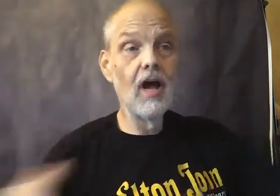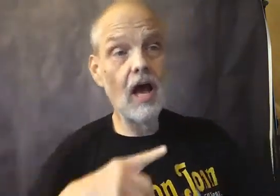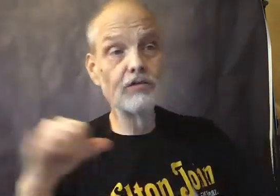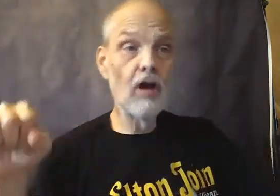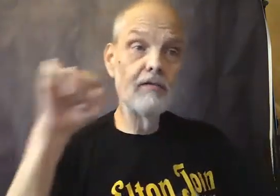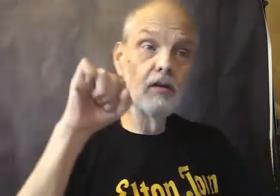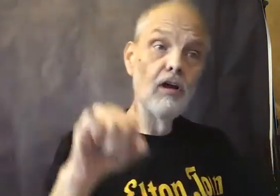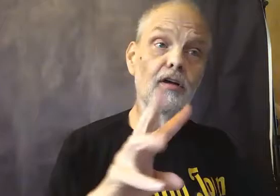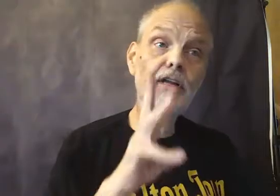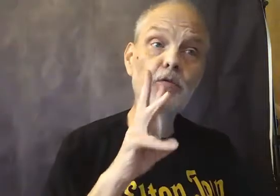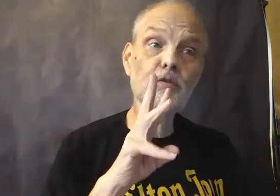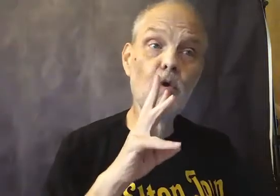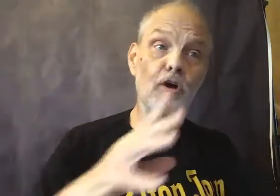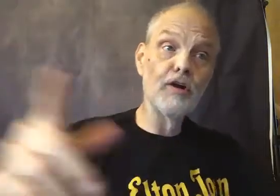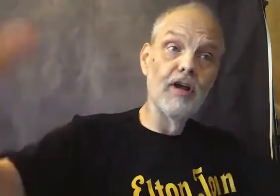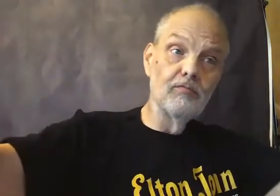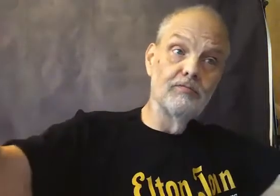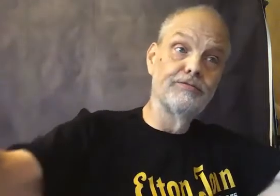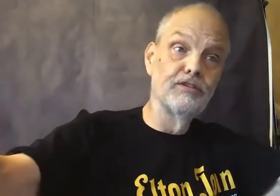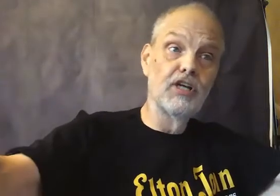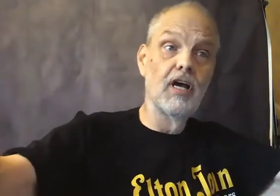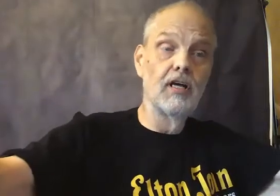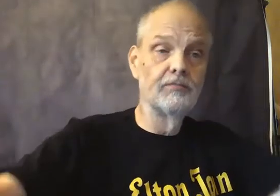I was driving along, and there was water.